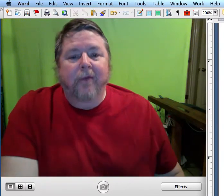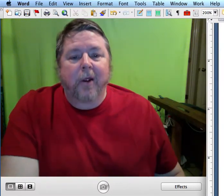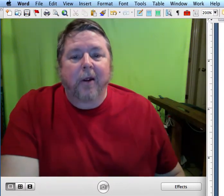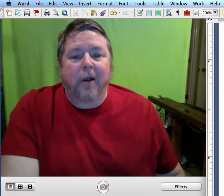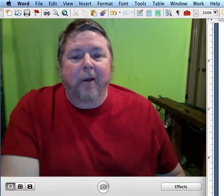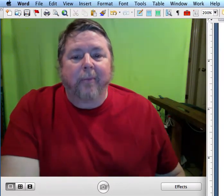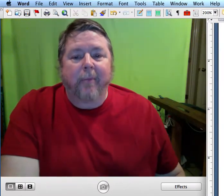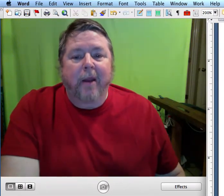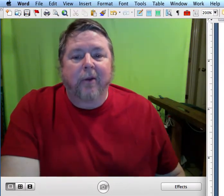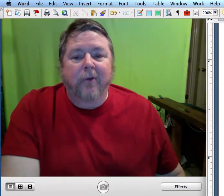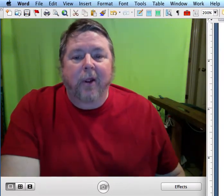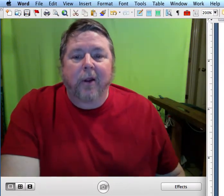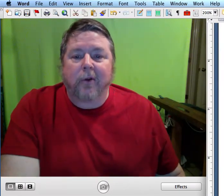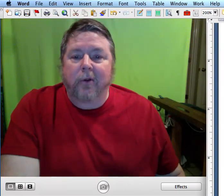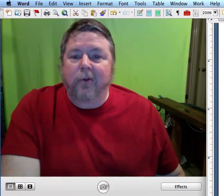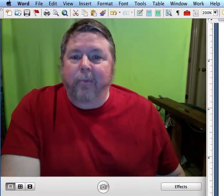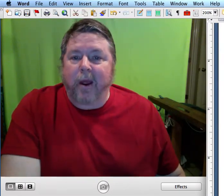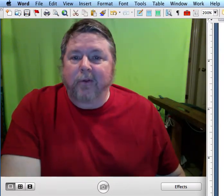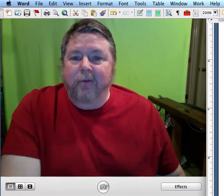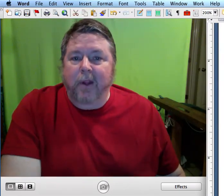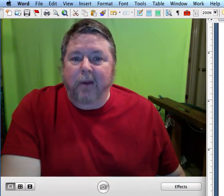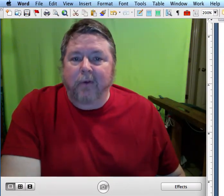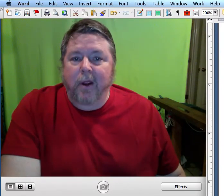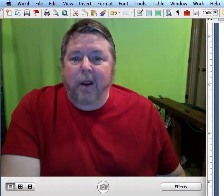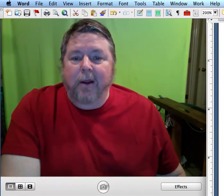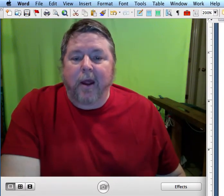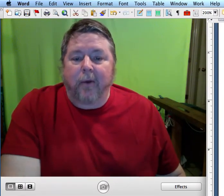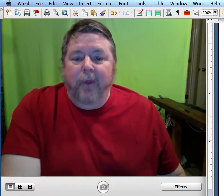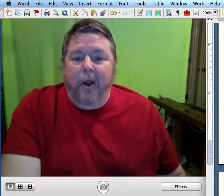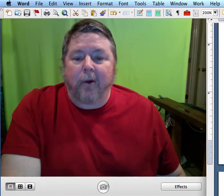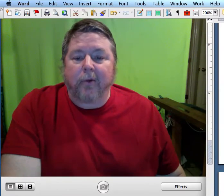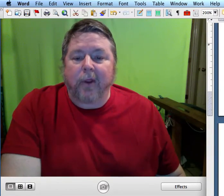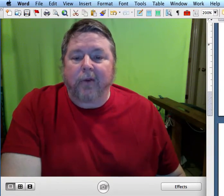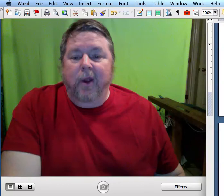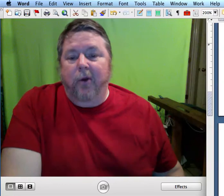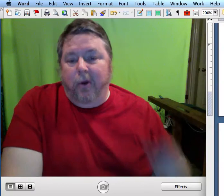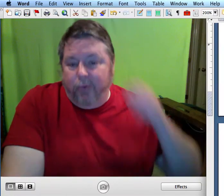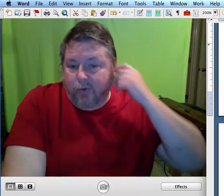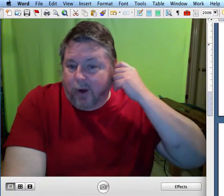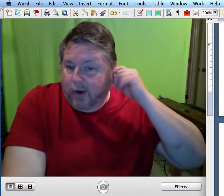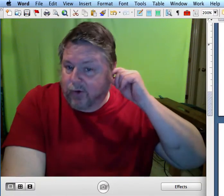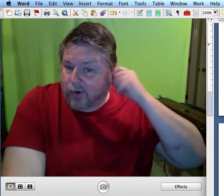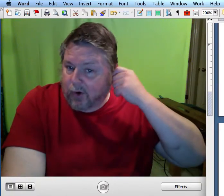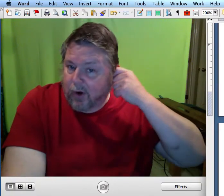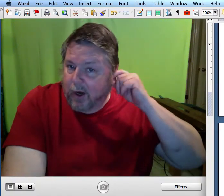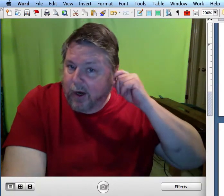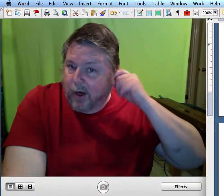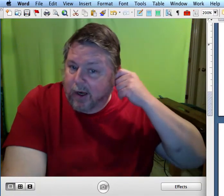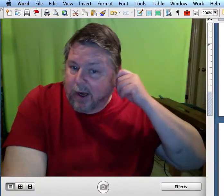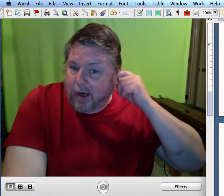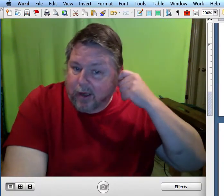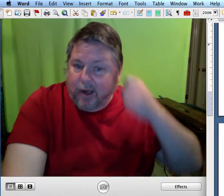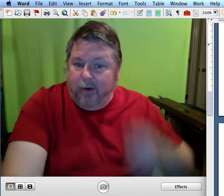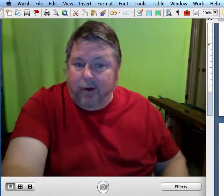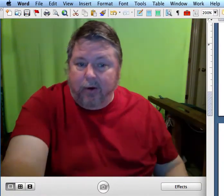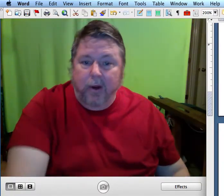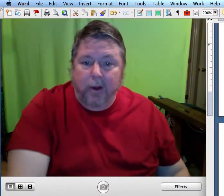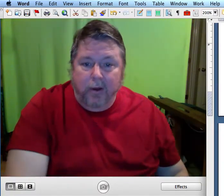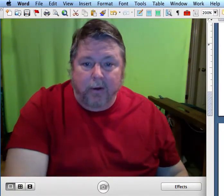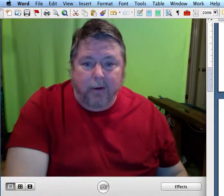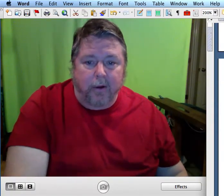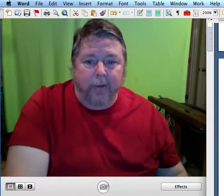have managed to do some positive things. Now, are there things that I could improve on? Sure. And then I get down